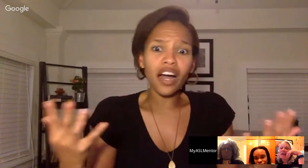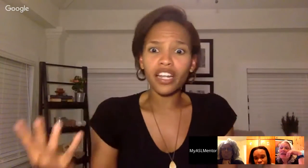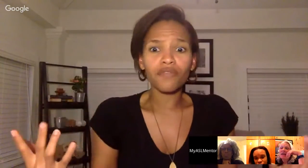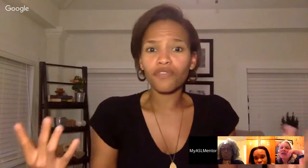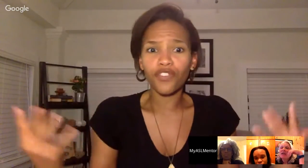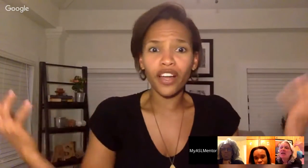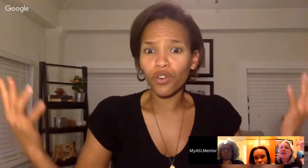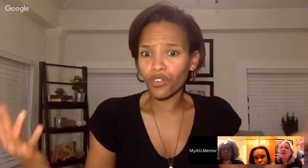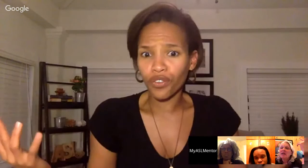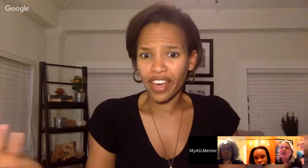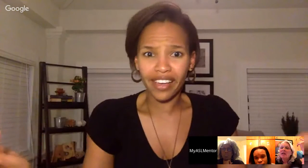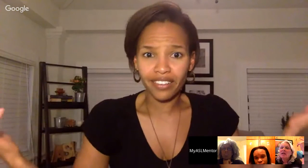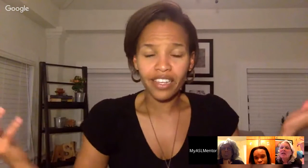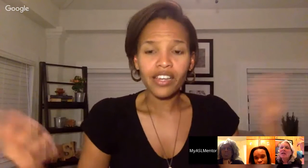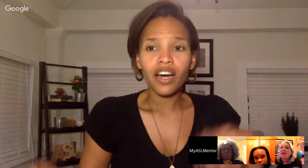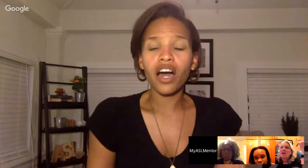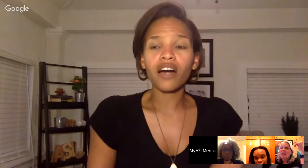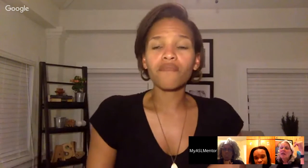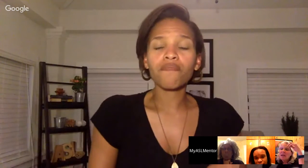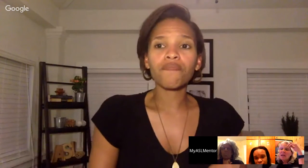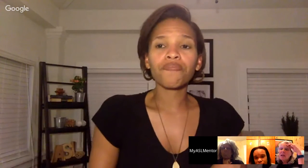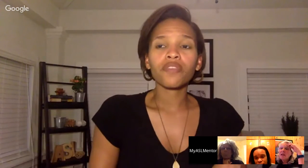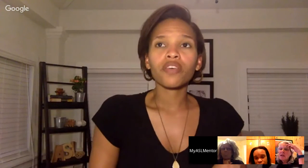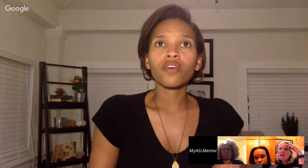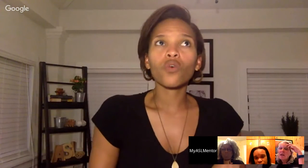not gonna fret over that.